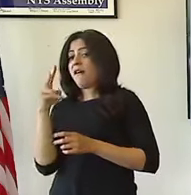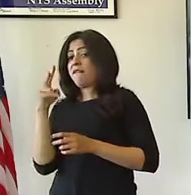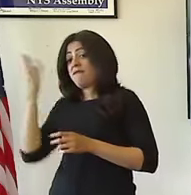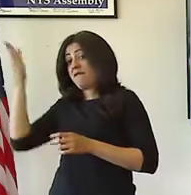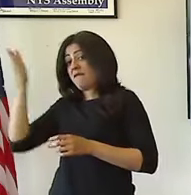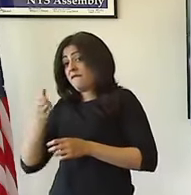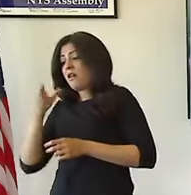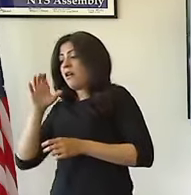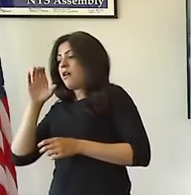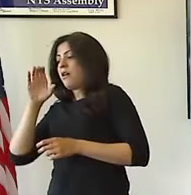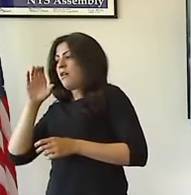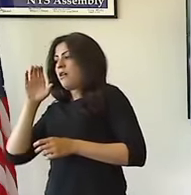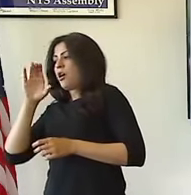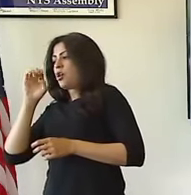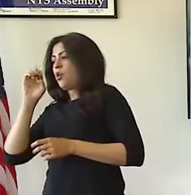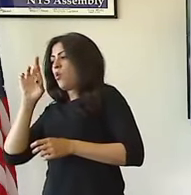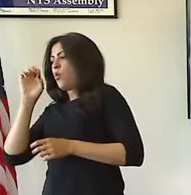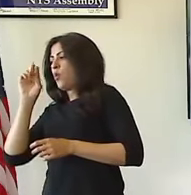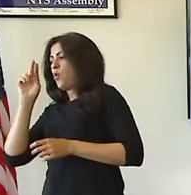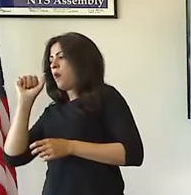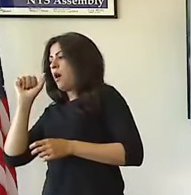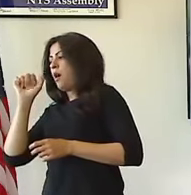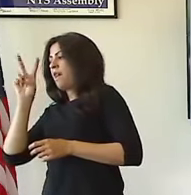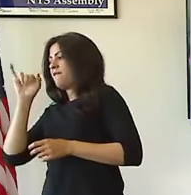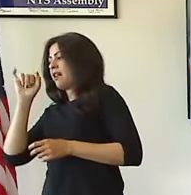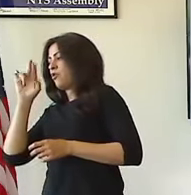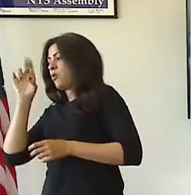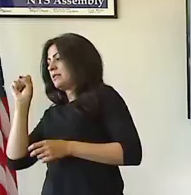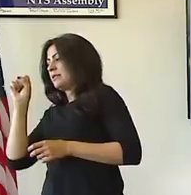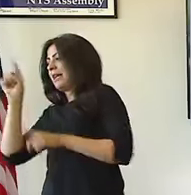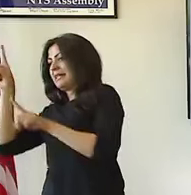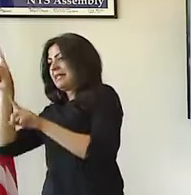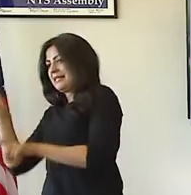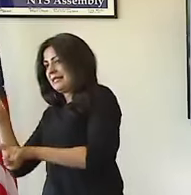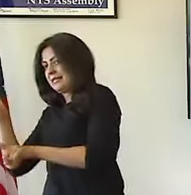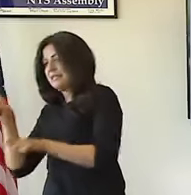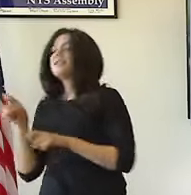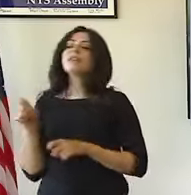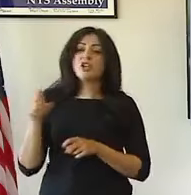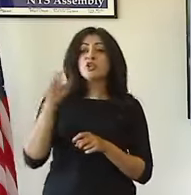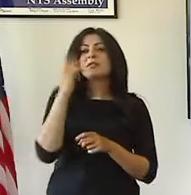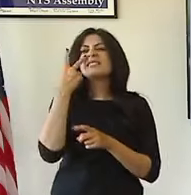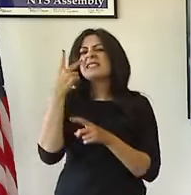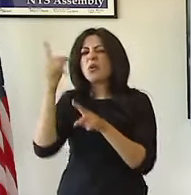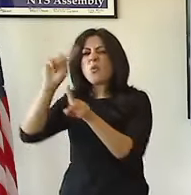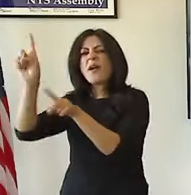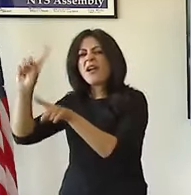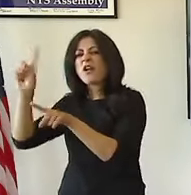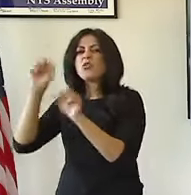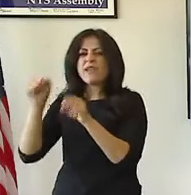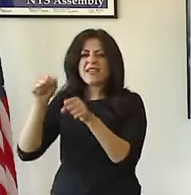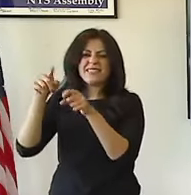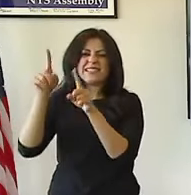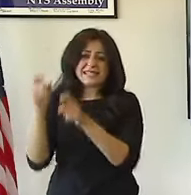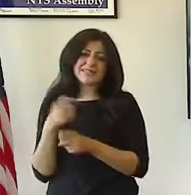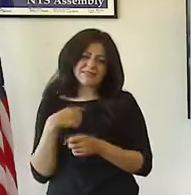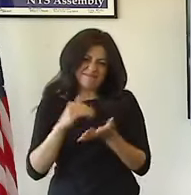/coronavirus testing, you'll see an opportunity and a location where you can be tested. We continue to operate. Excuse me one second.